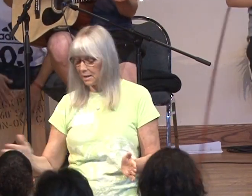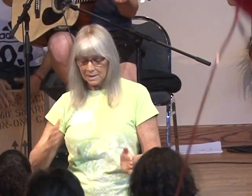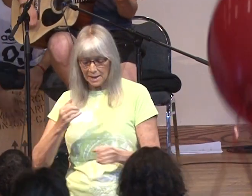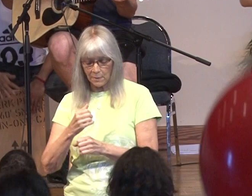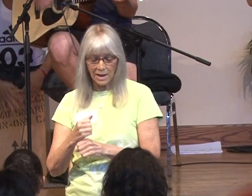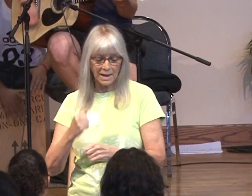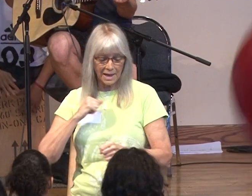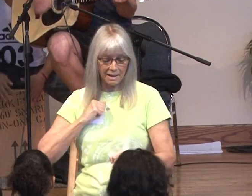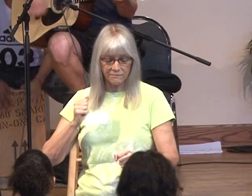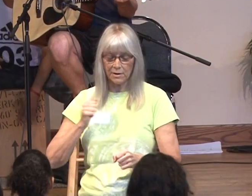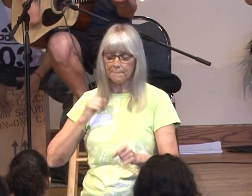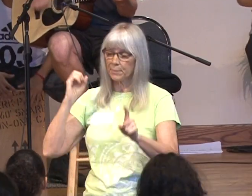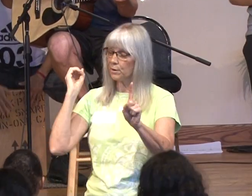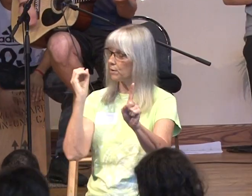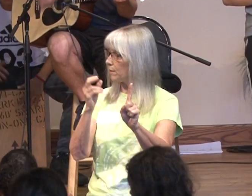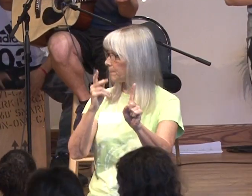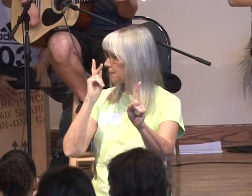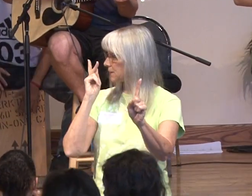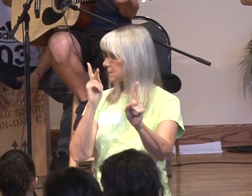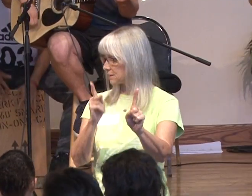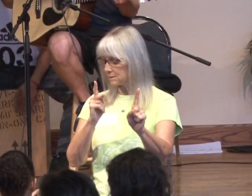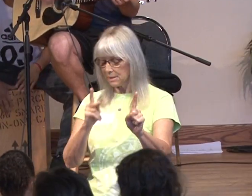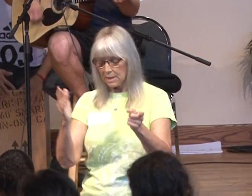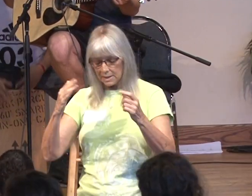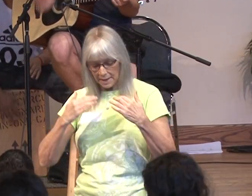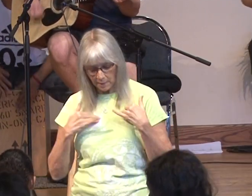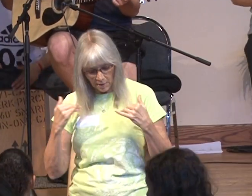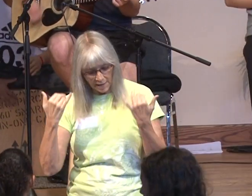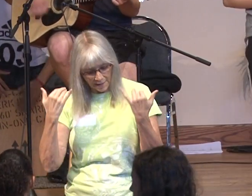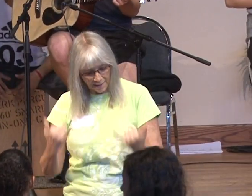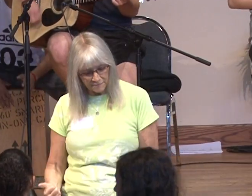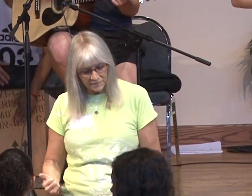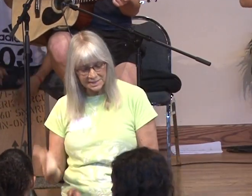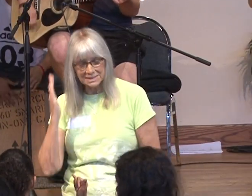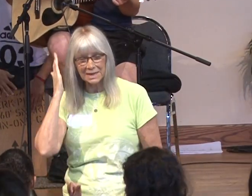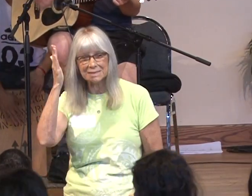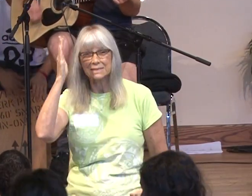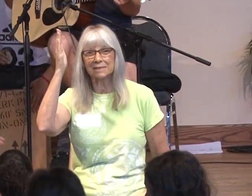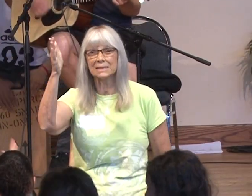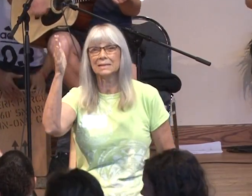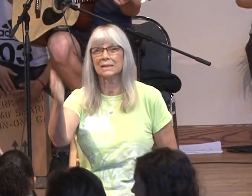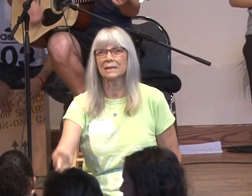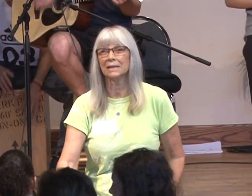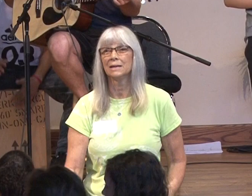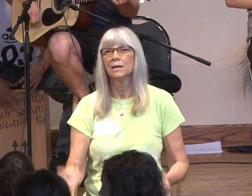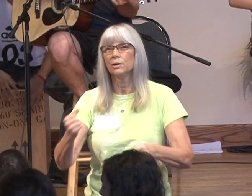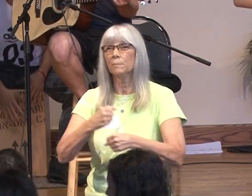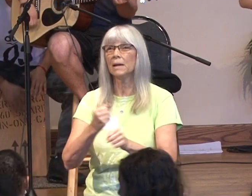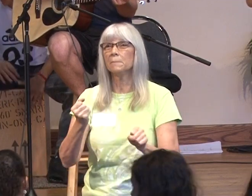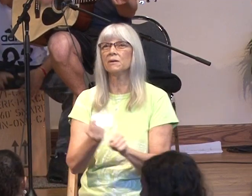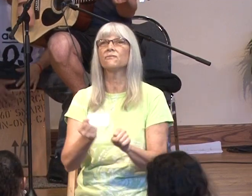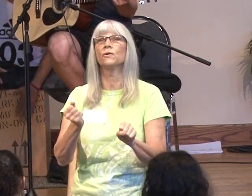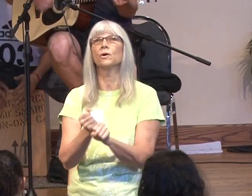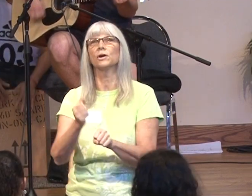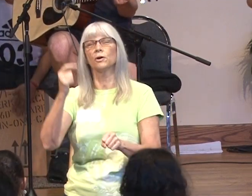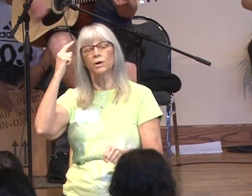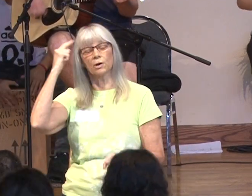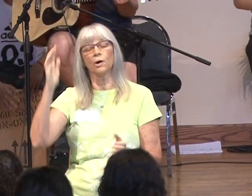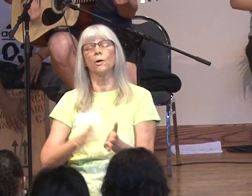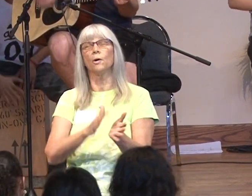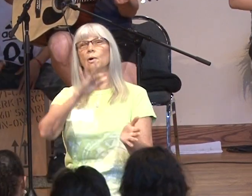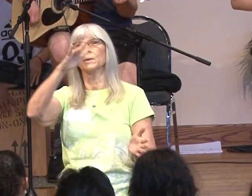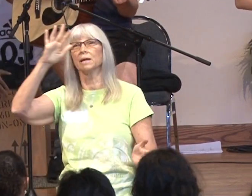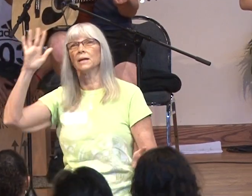time. Now I have a purpose. Now I have a destiny. You made me for